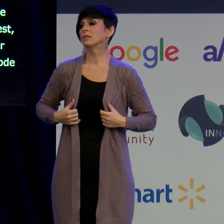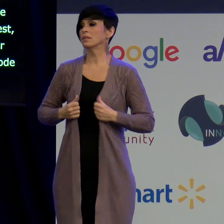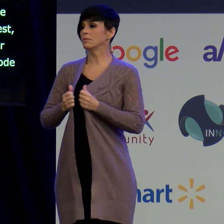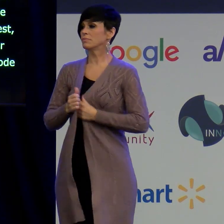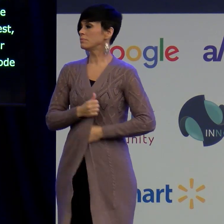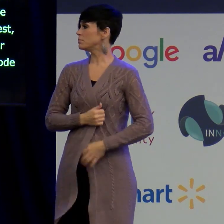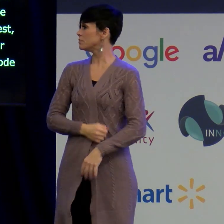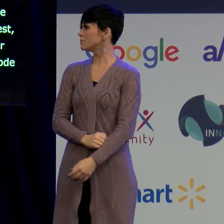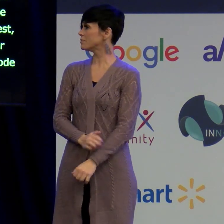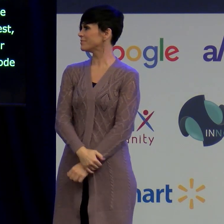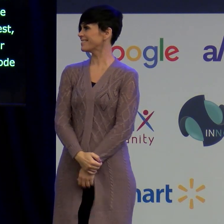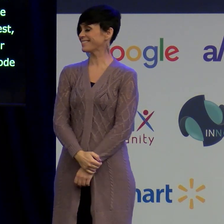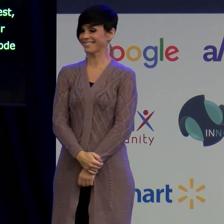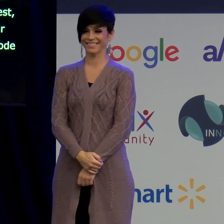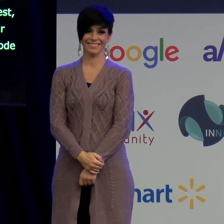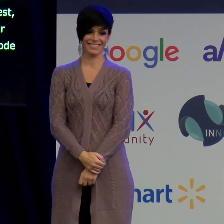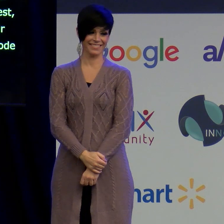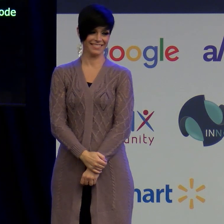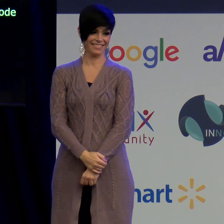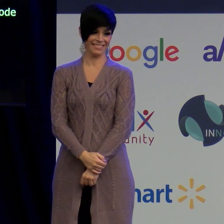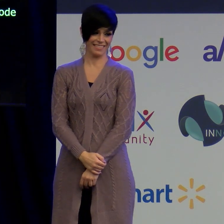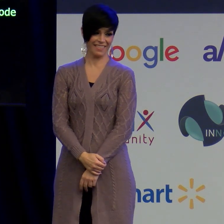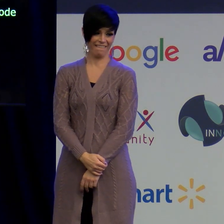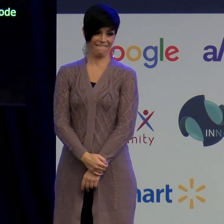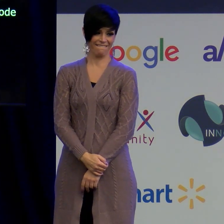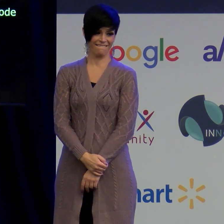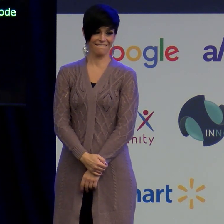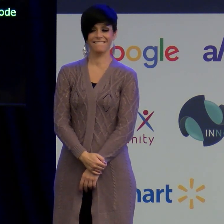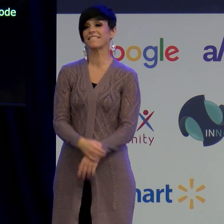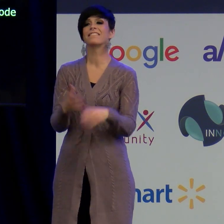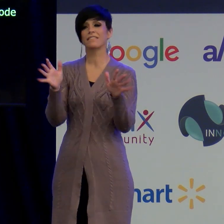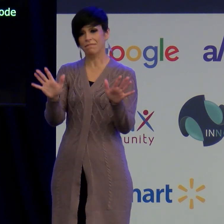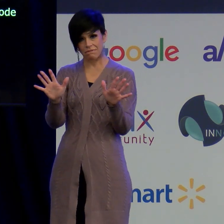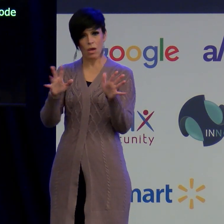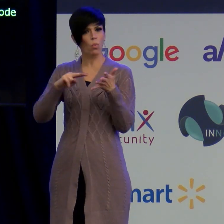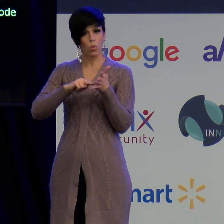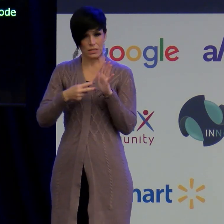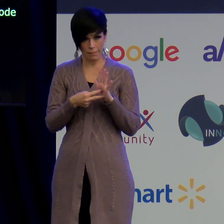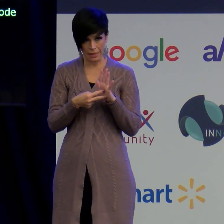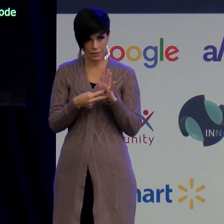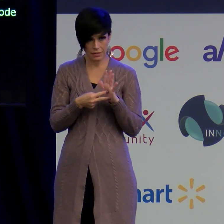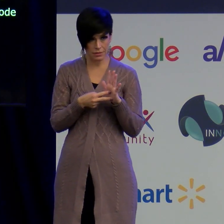You didn't have to clap at that. So what does this mean?